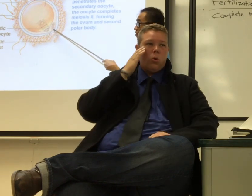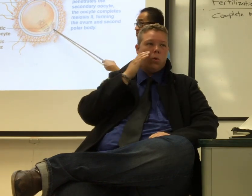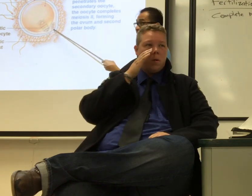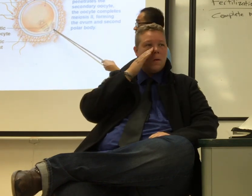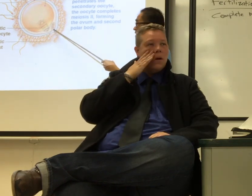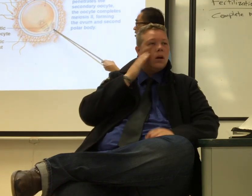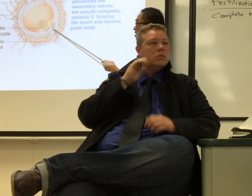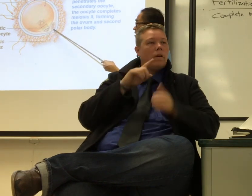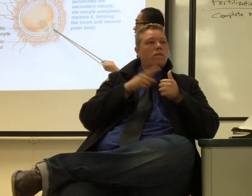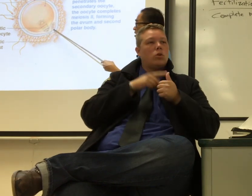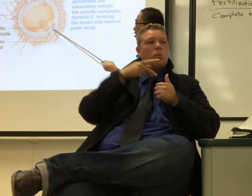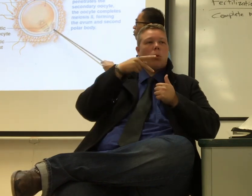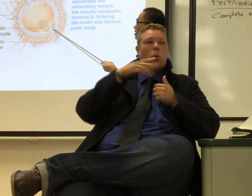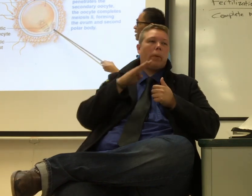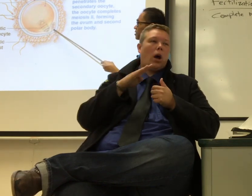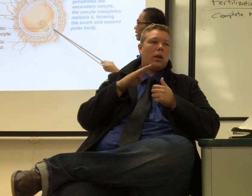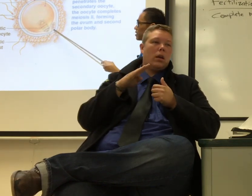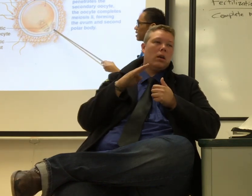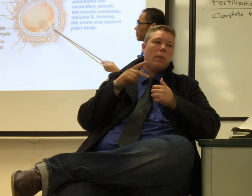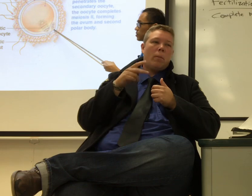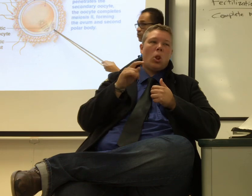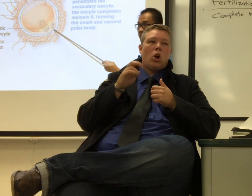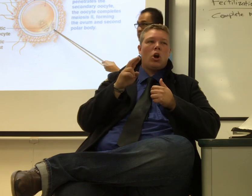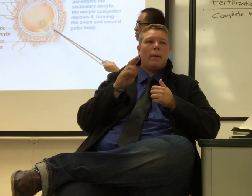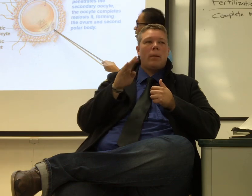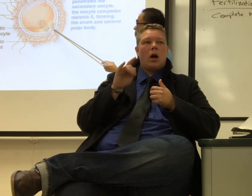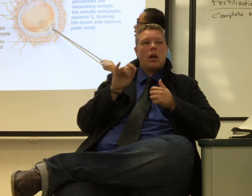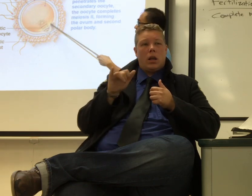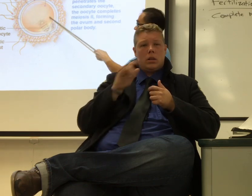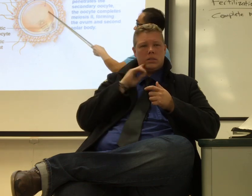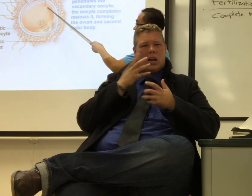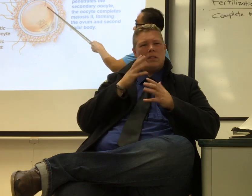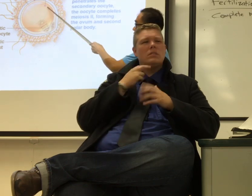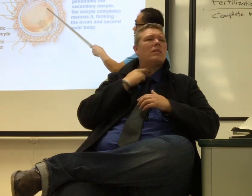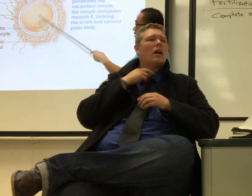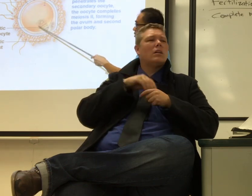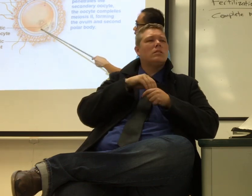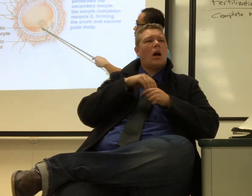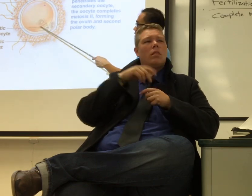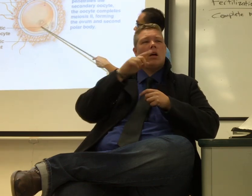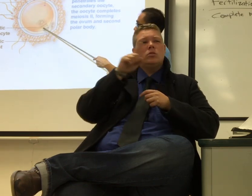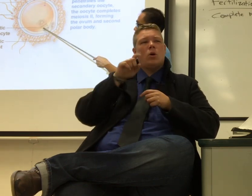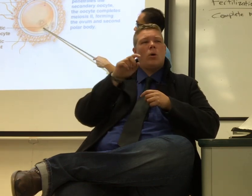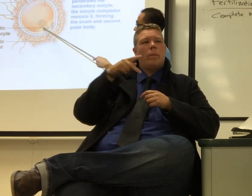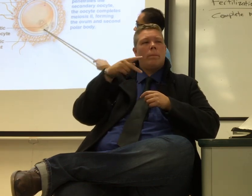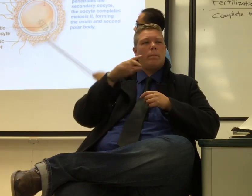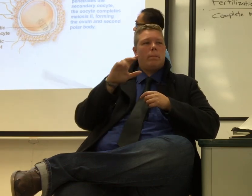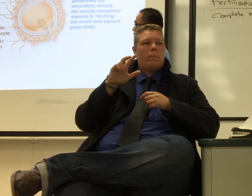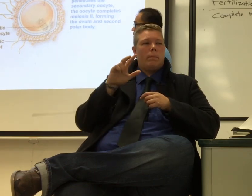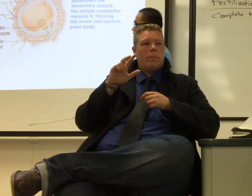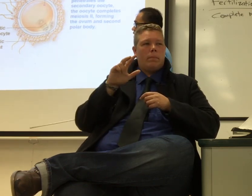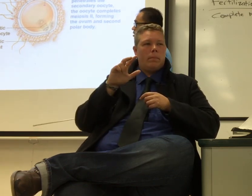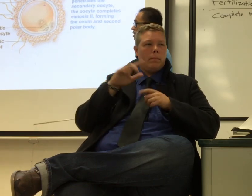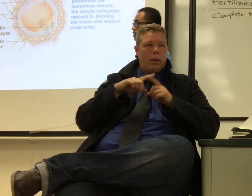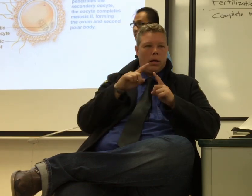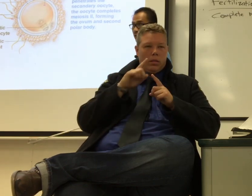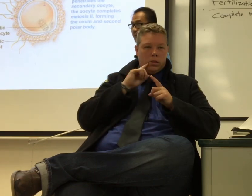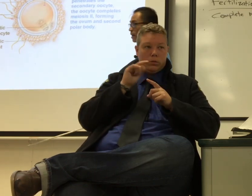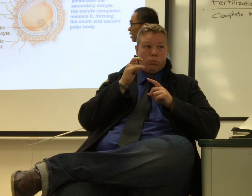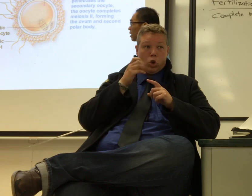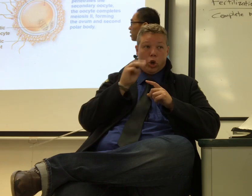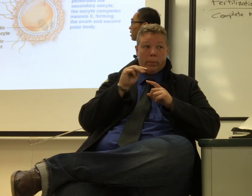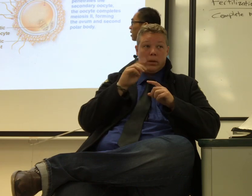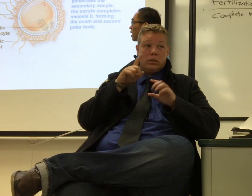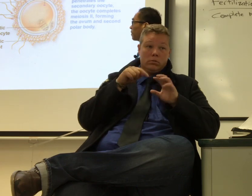first polar body, and well, it's kind of stuck inside the zona pellucida. But now that sperm is there, now you can complete it. You can eject the second